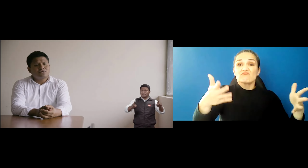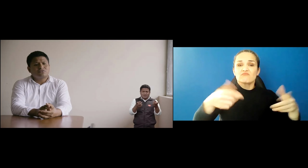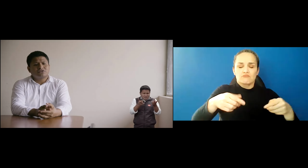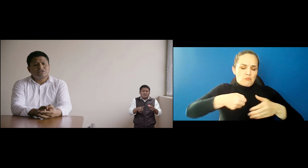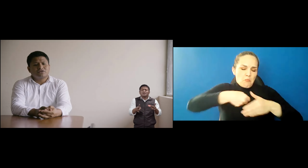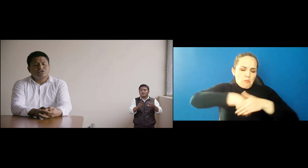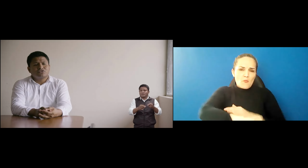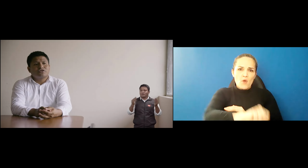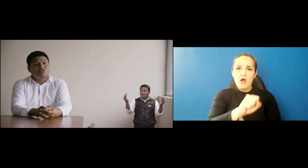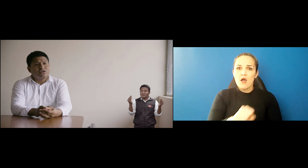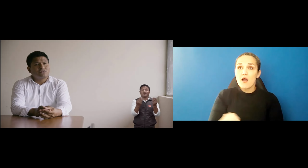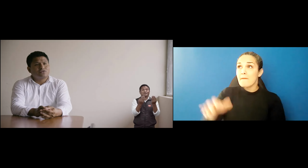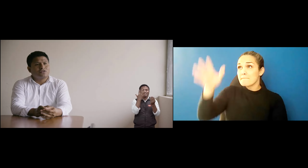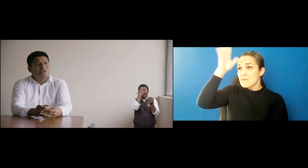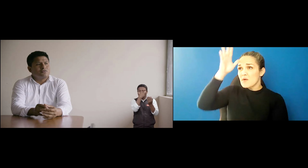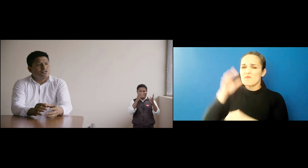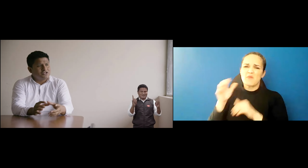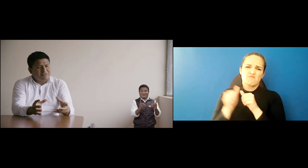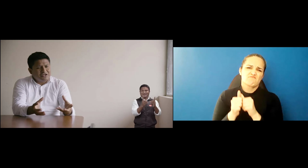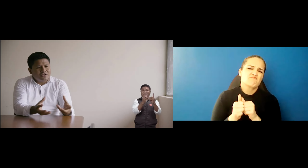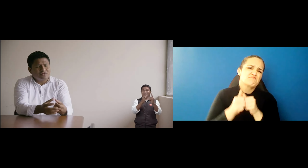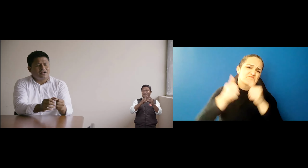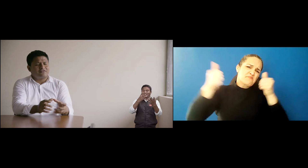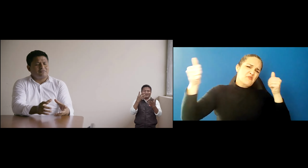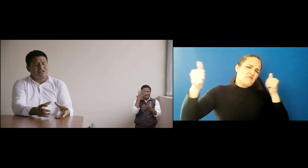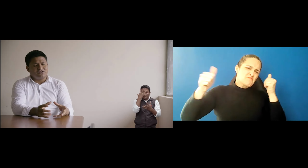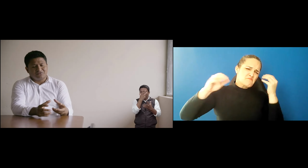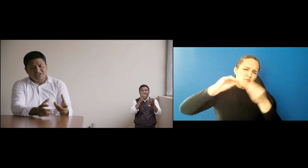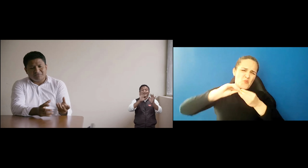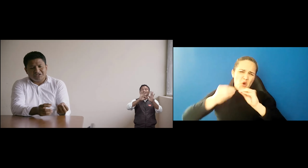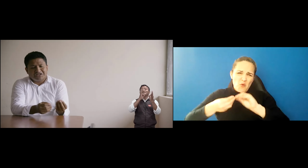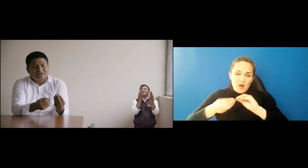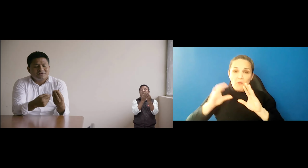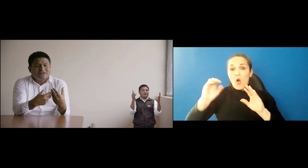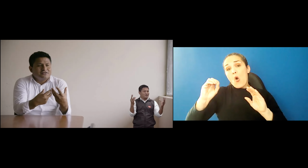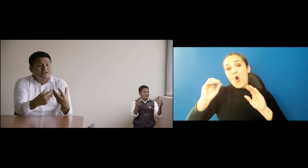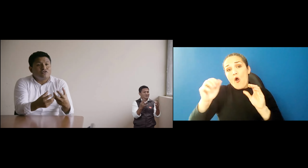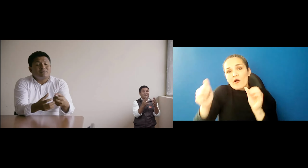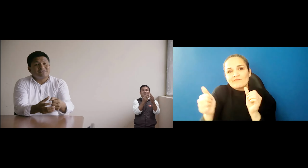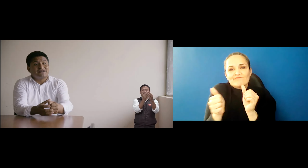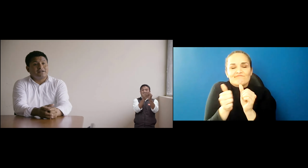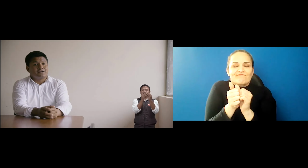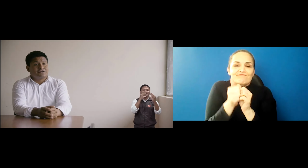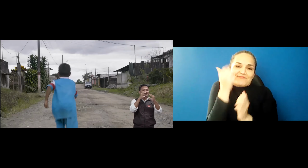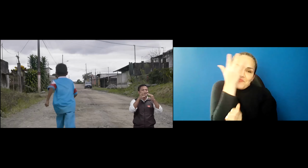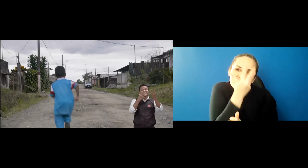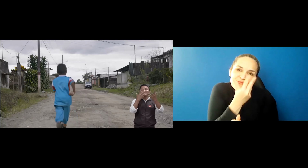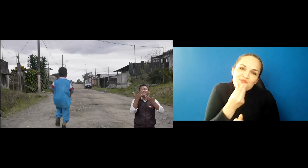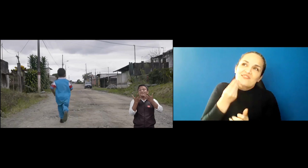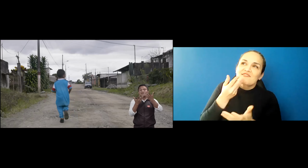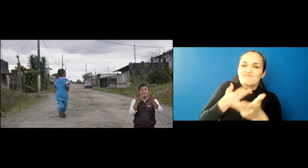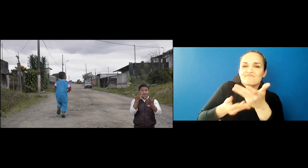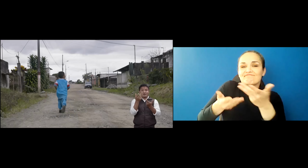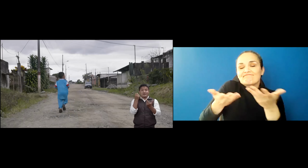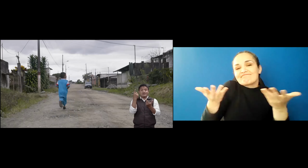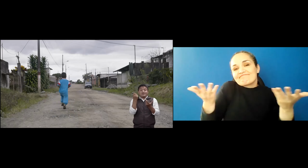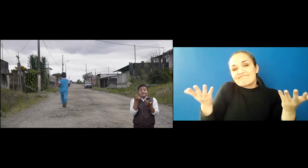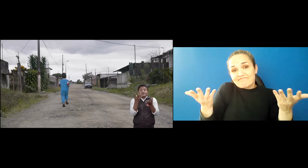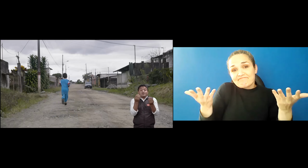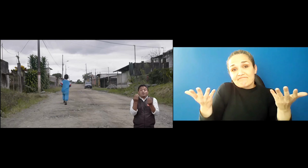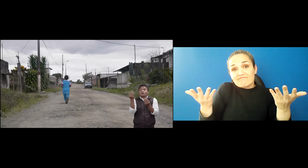have been the cause of separations, divorces. They have also been the reason for